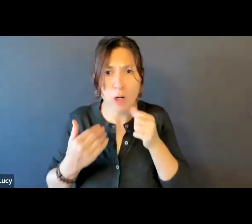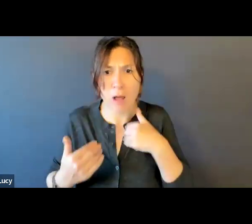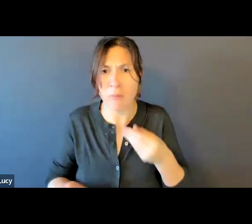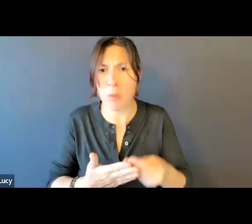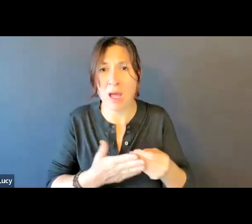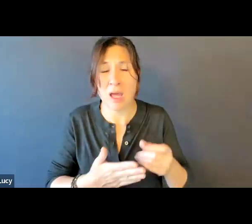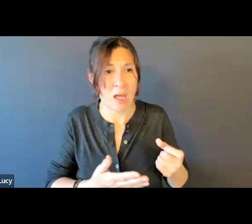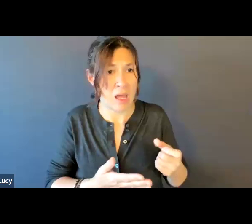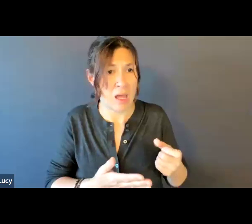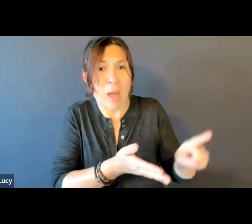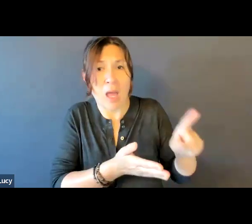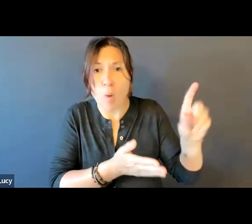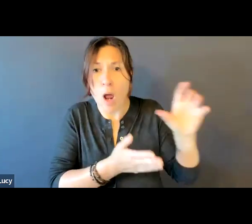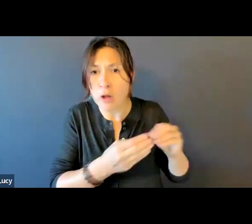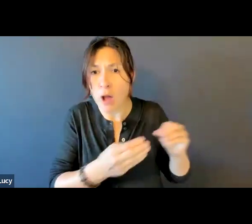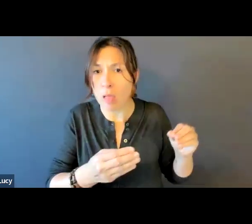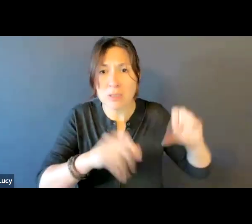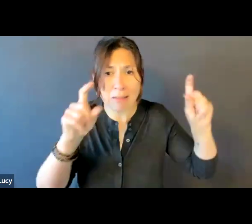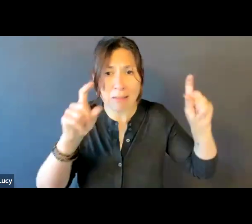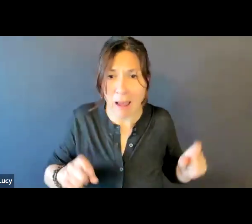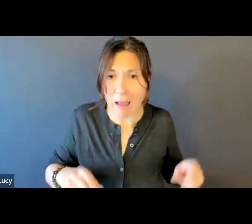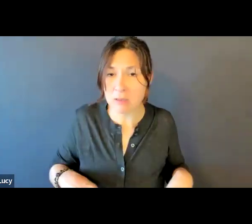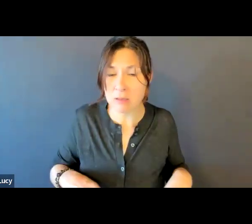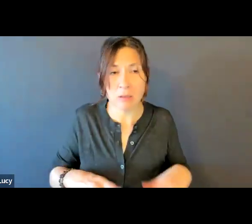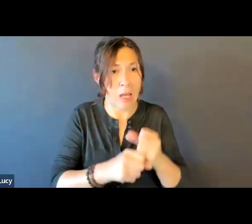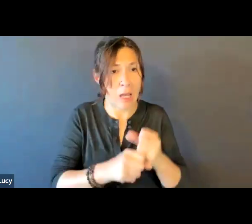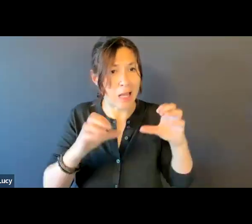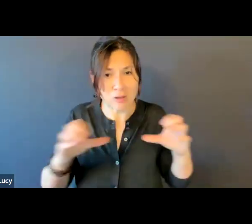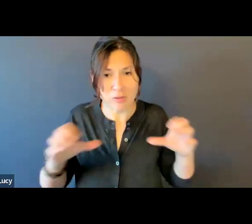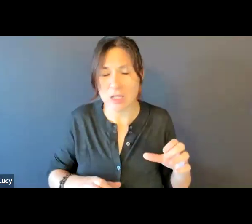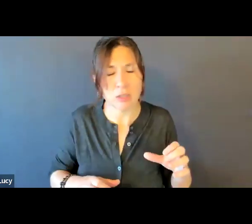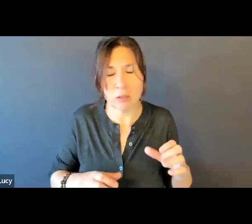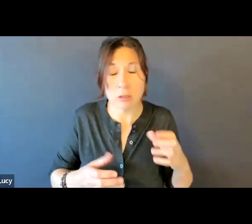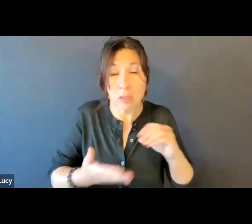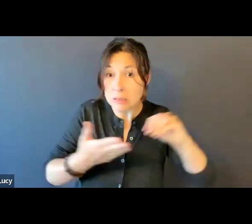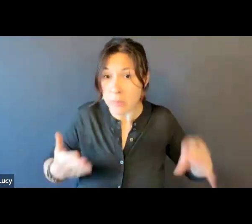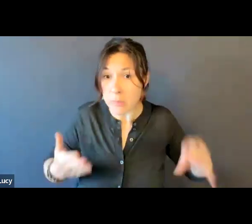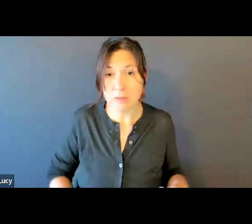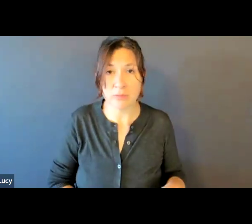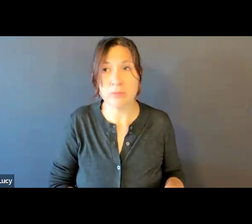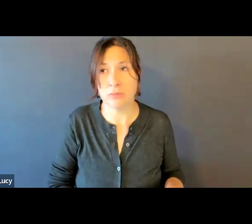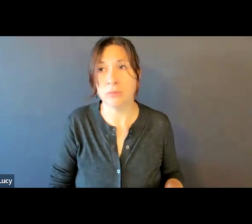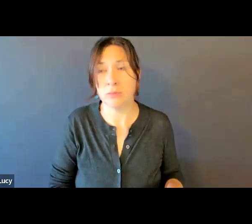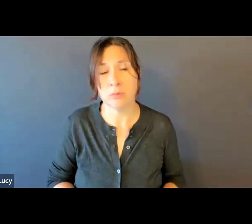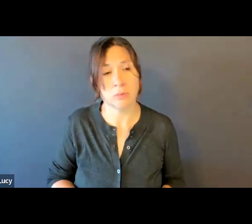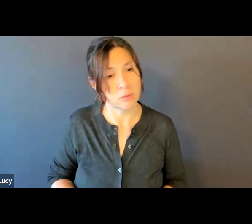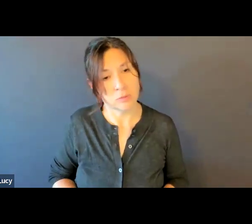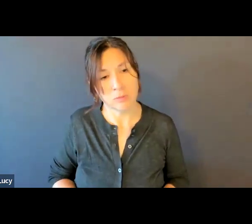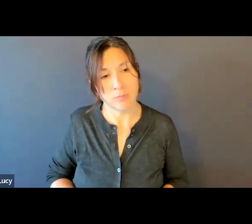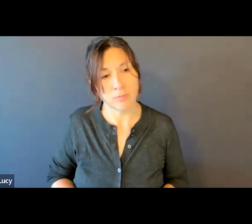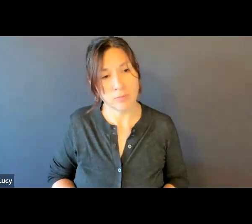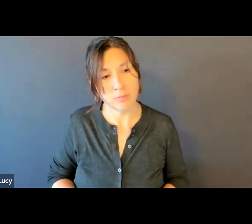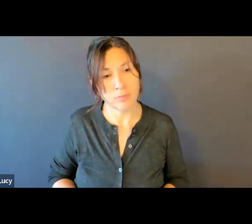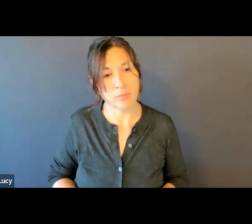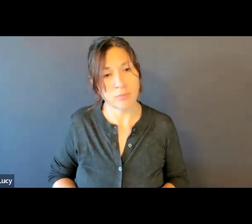time, or more actually, to take a test and to seek a certification. And really, I think some money